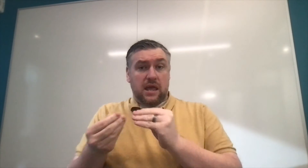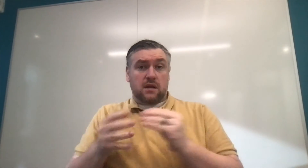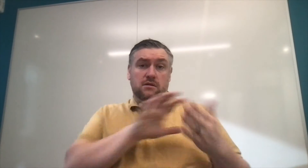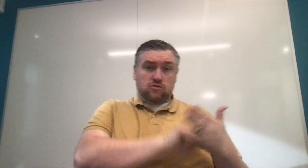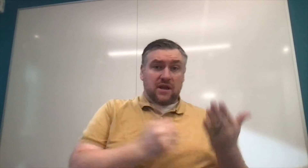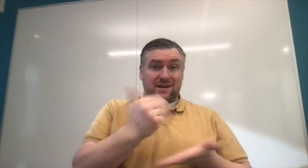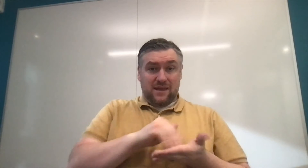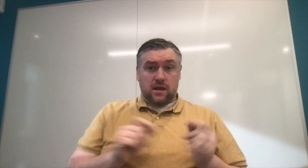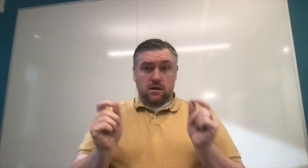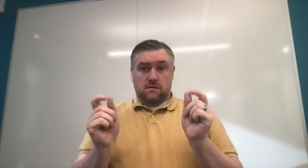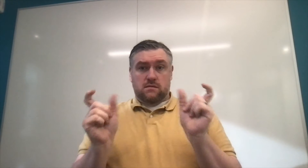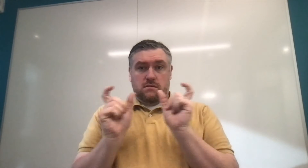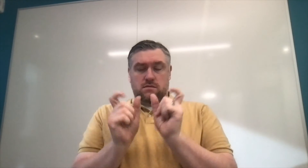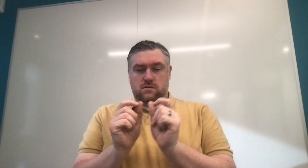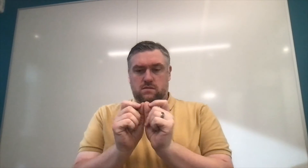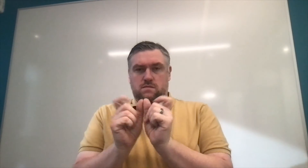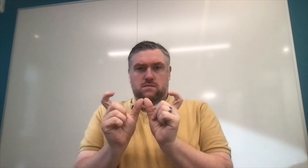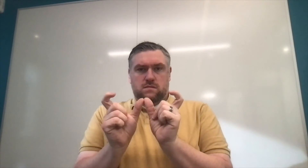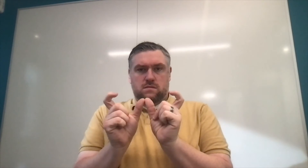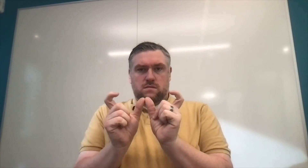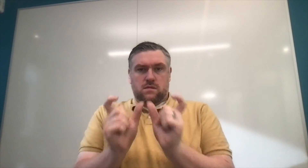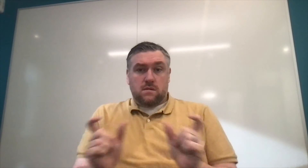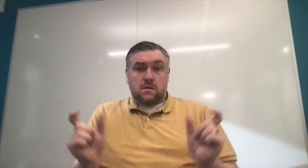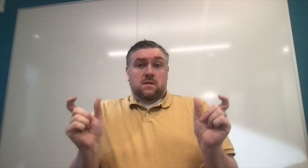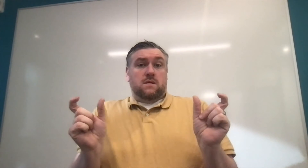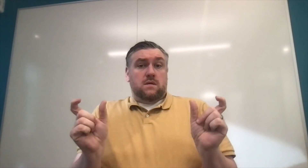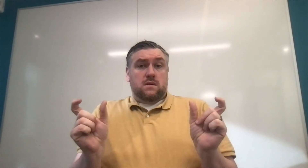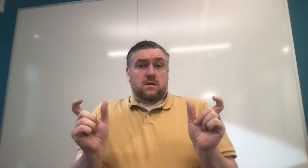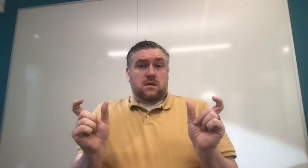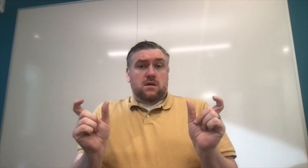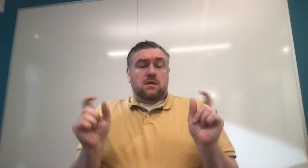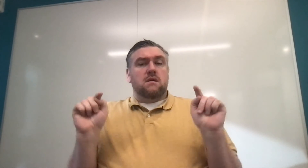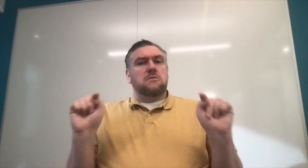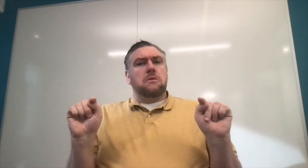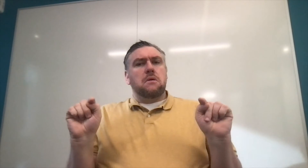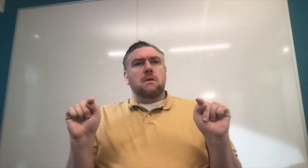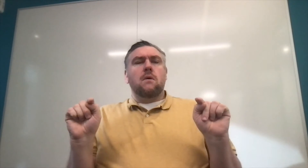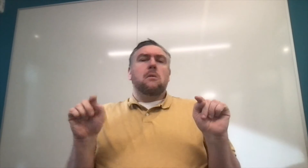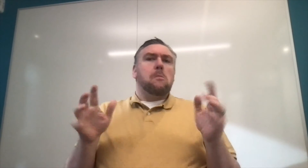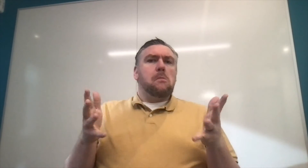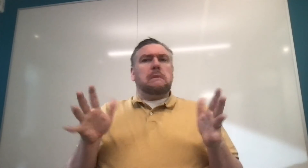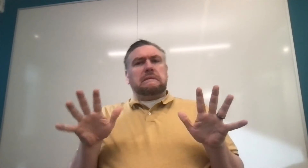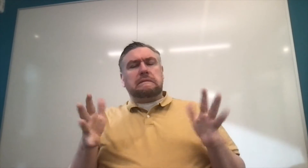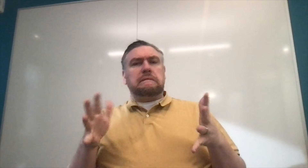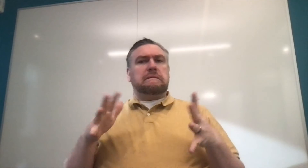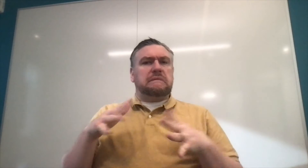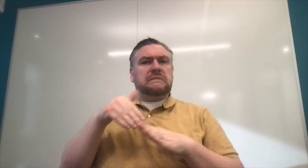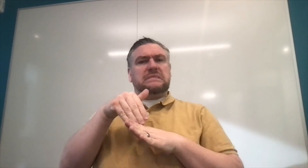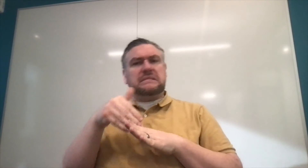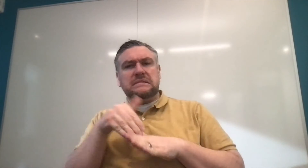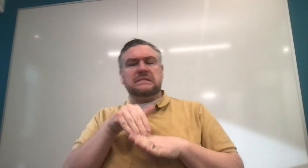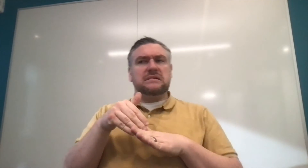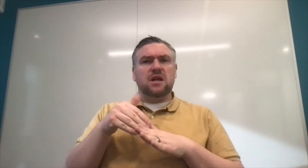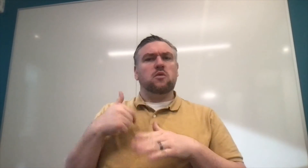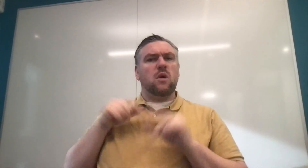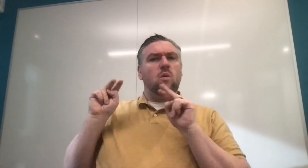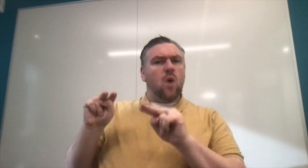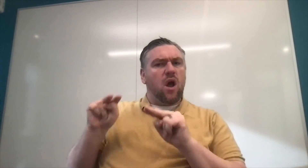If we add and subtract the standard deviation again, spread out another 1, those are kind of borderline